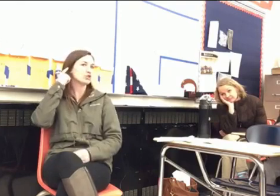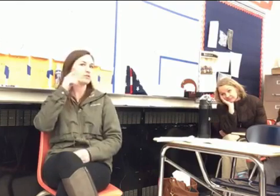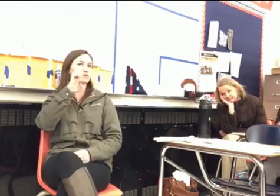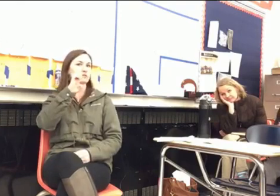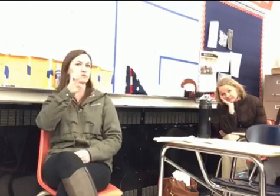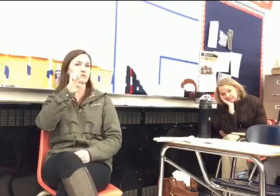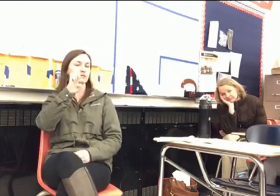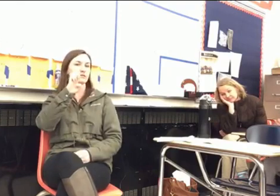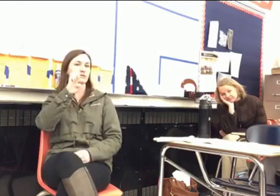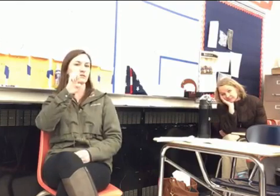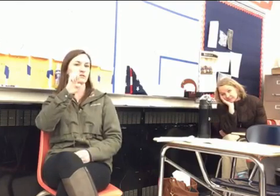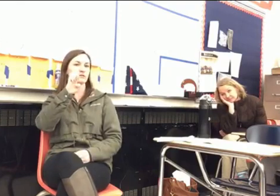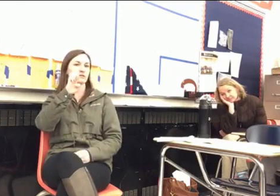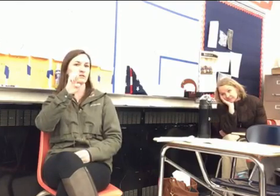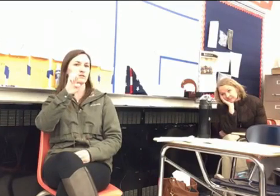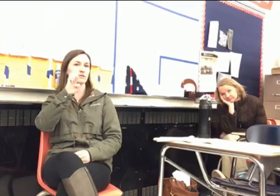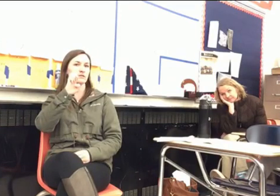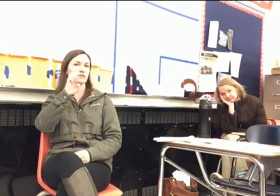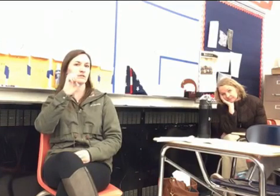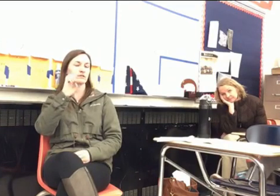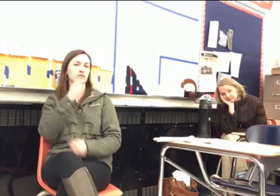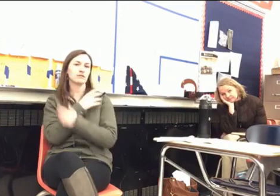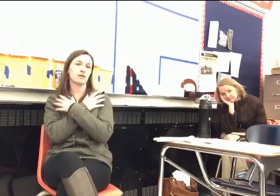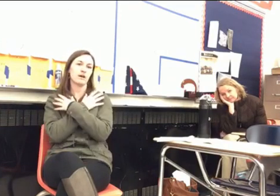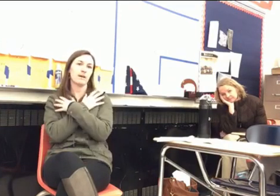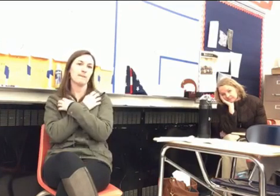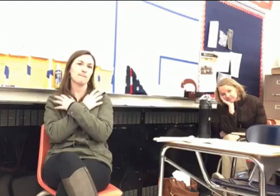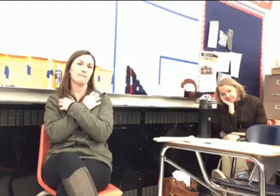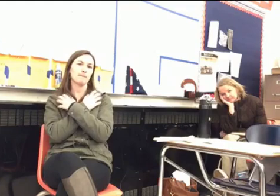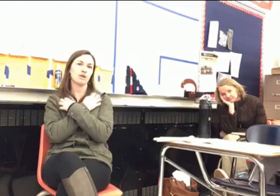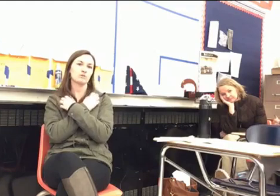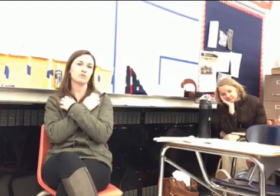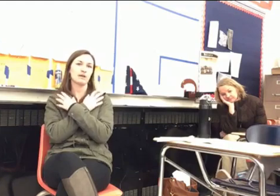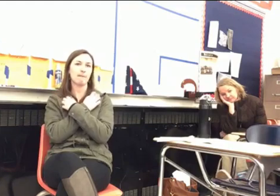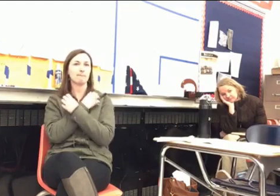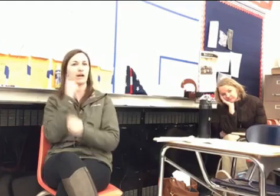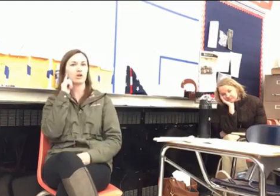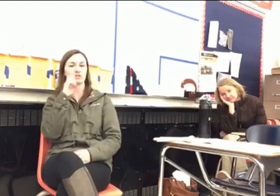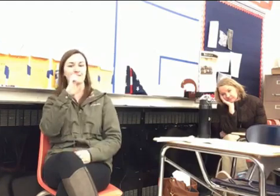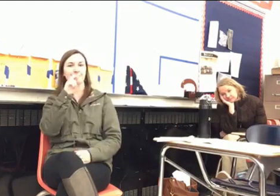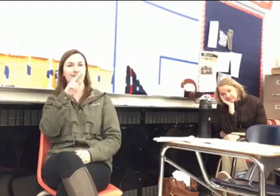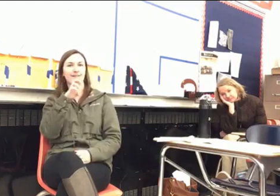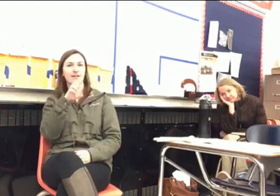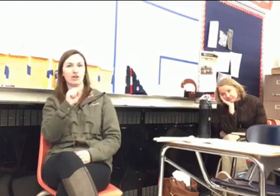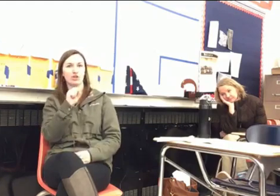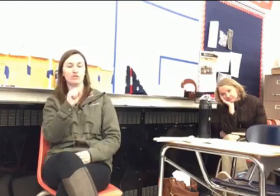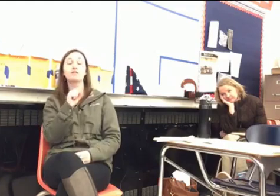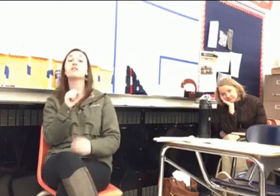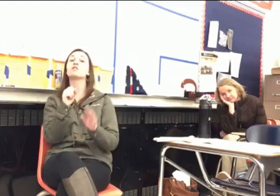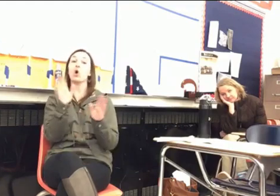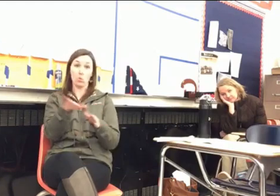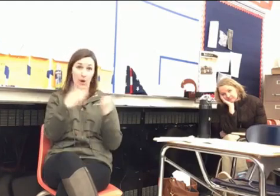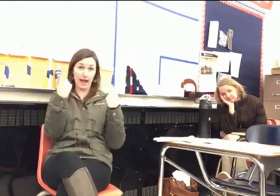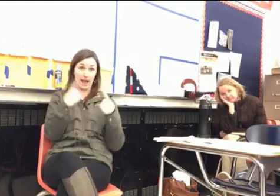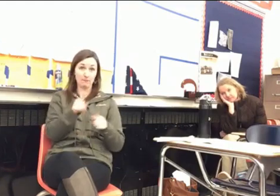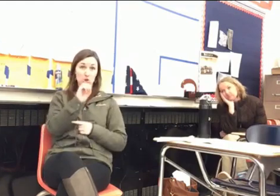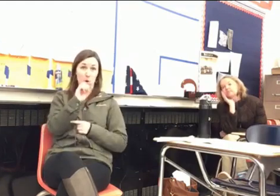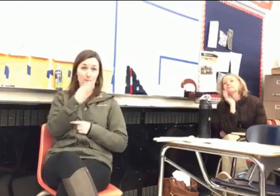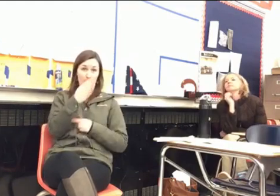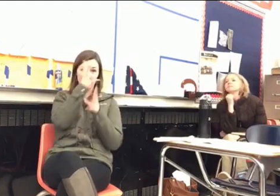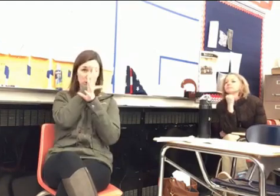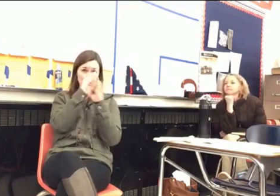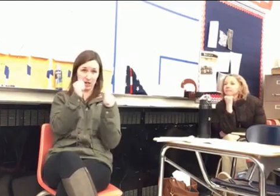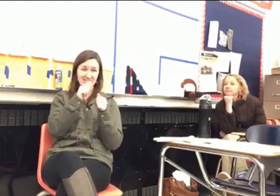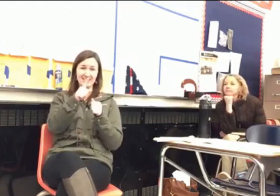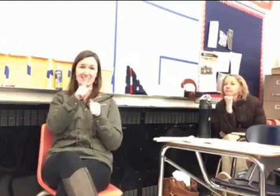Now, Bears Ears National Monument. But you just had to put Bears Ears. Now, here's what happened is at the end of Obama's presidency, he declared 2